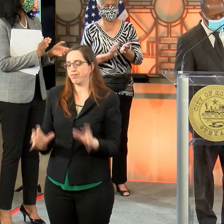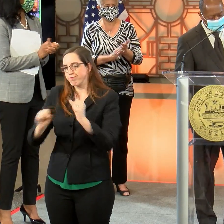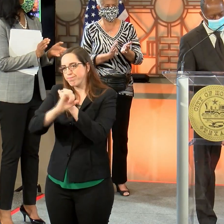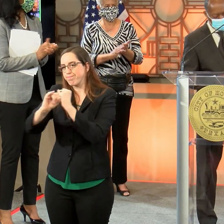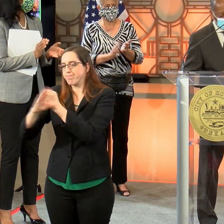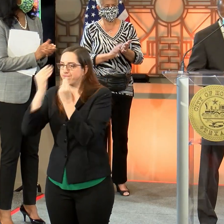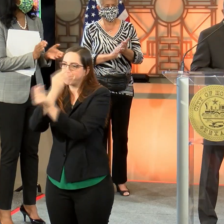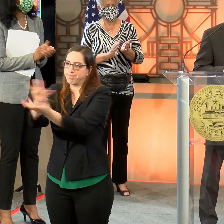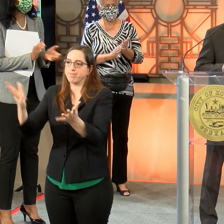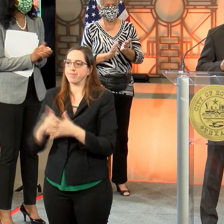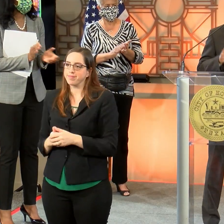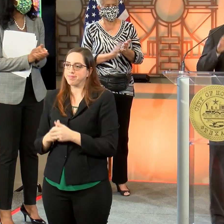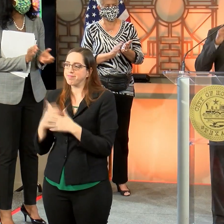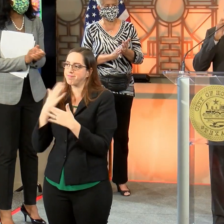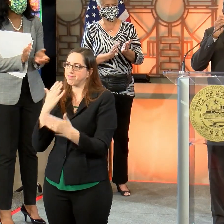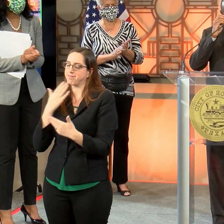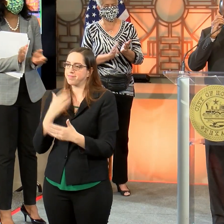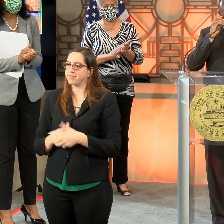you all. Thank you.